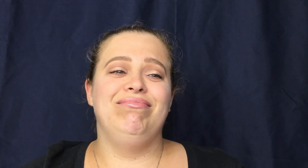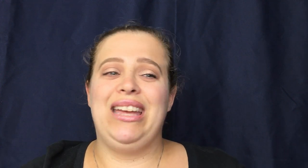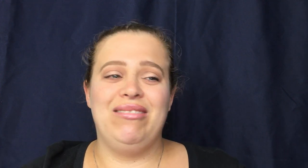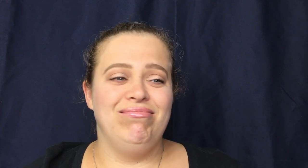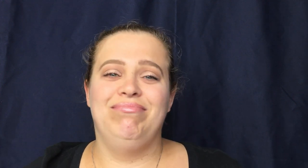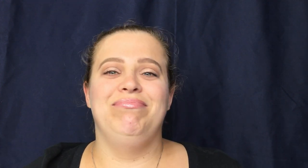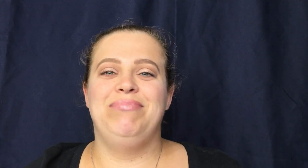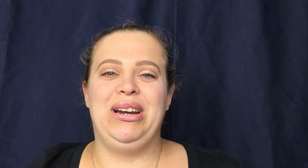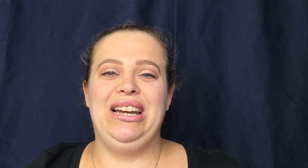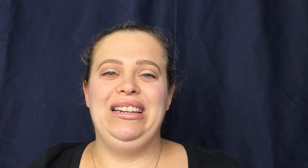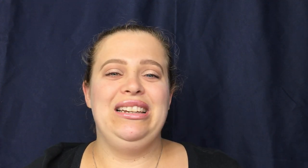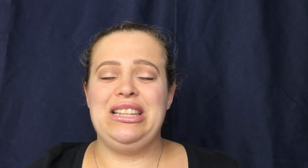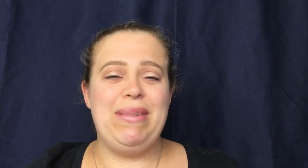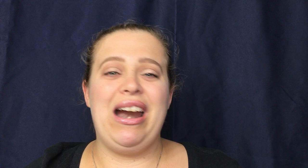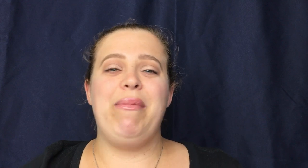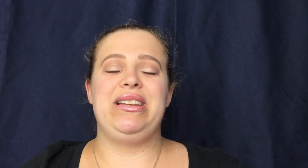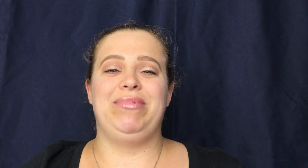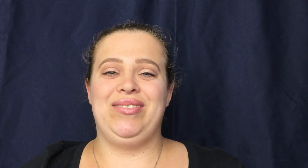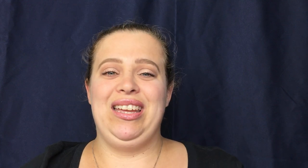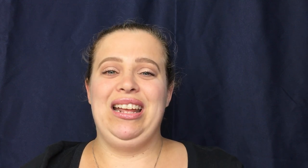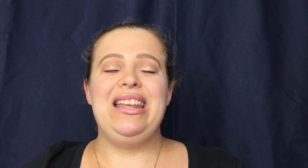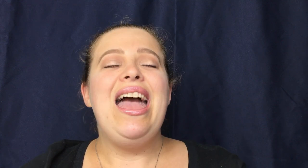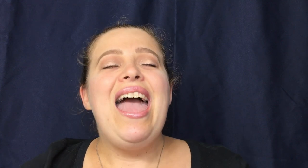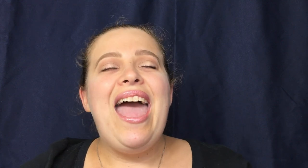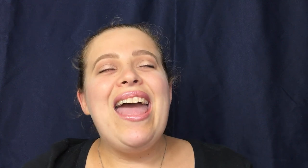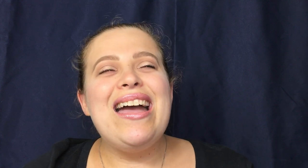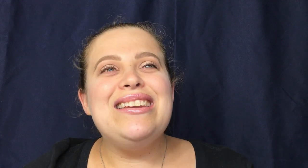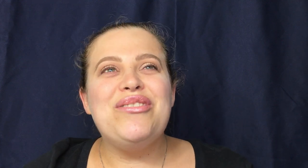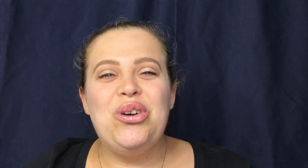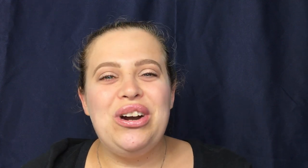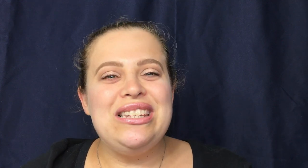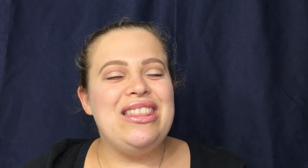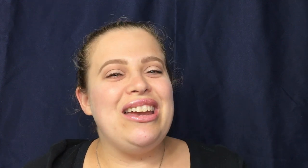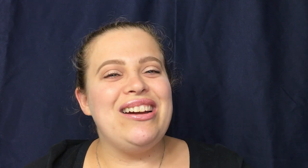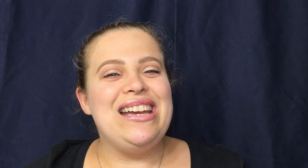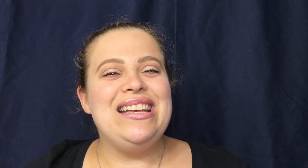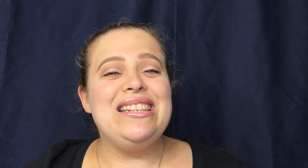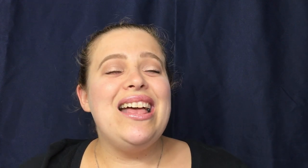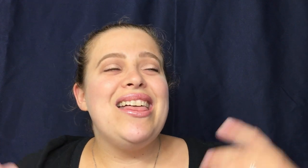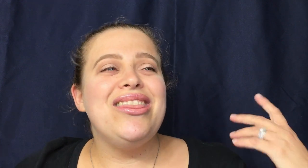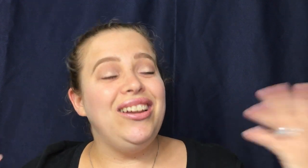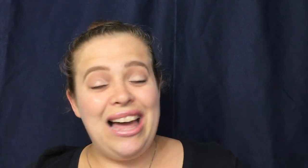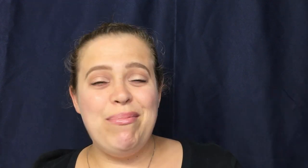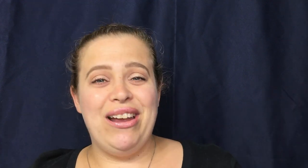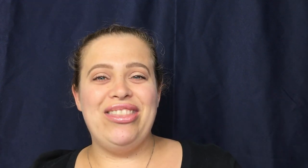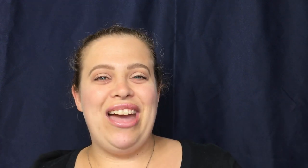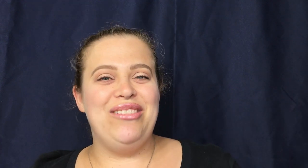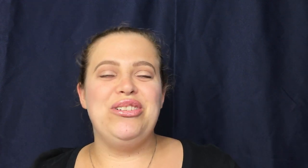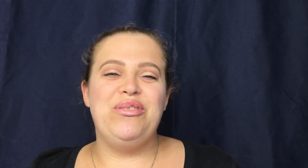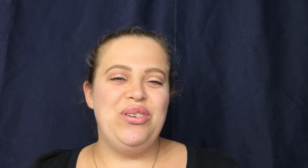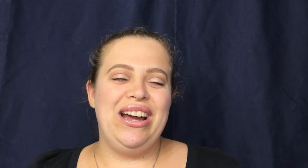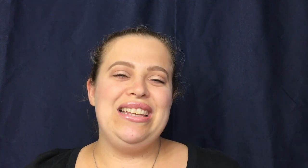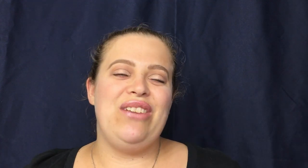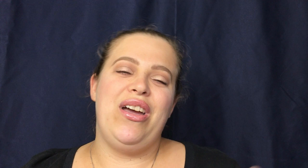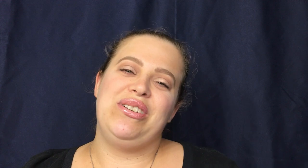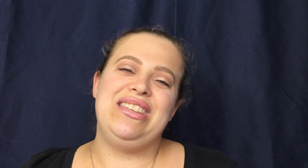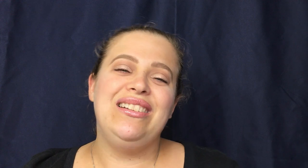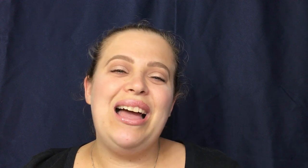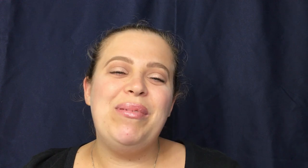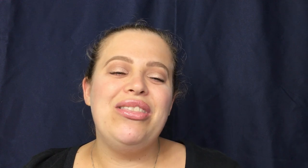like, period. Doesn't matter how many times I've seen it. And of course, there is The Labyrinth. I don't know if you guys have ever seen The Labyrinth.